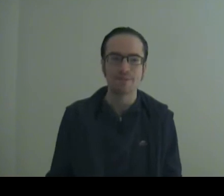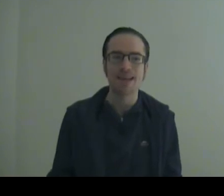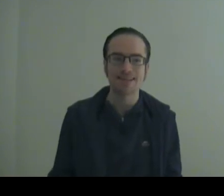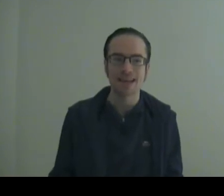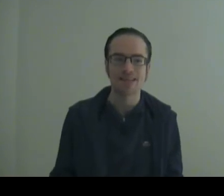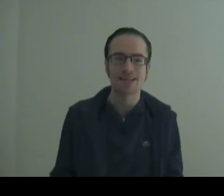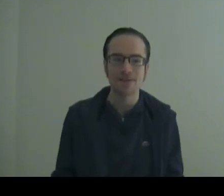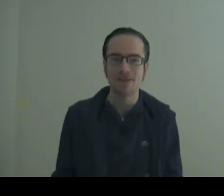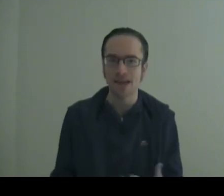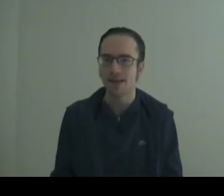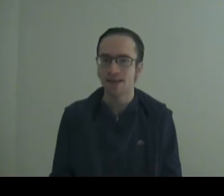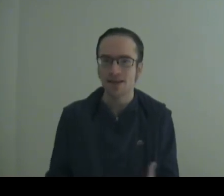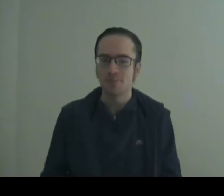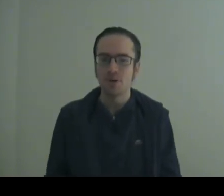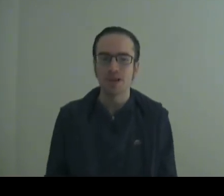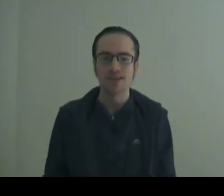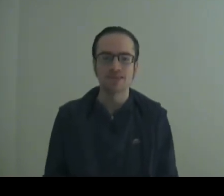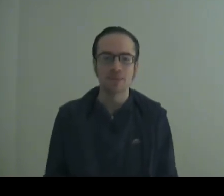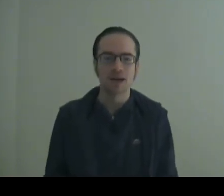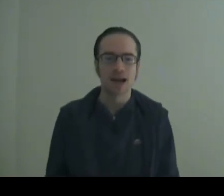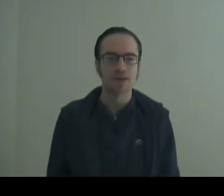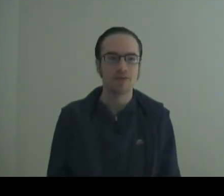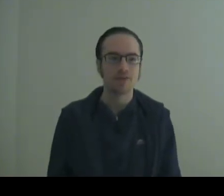make sense if they put in some kind of